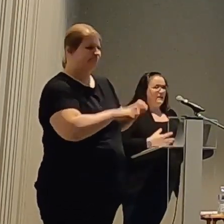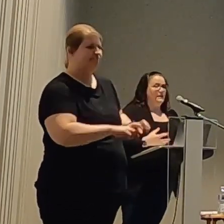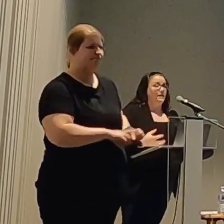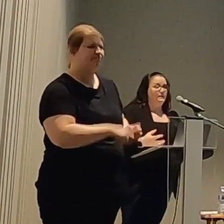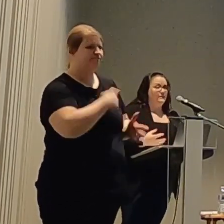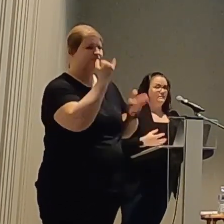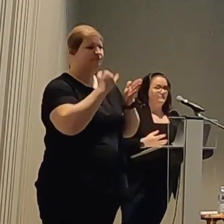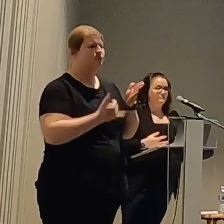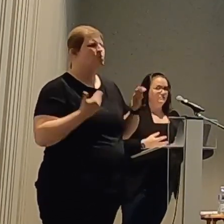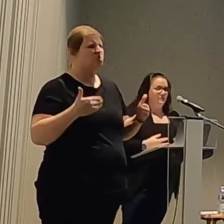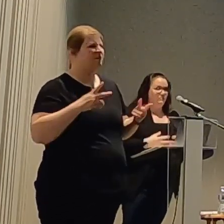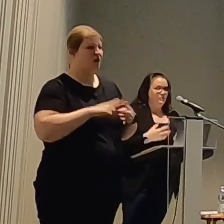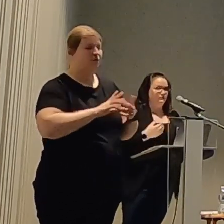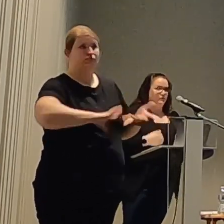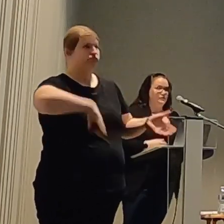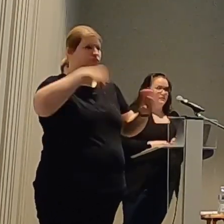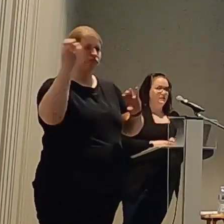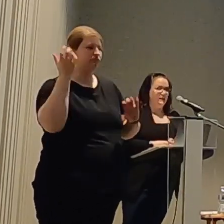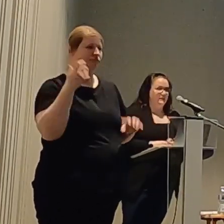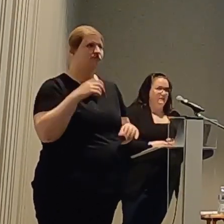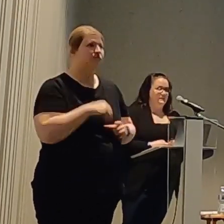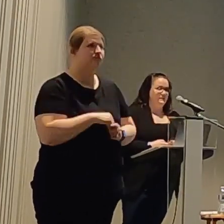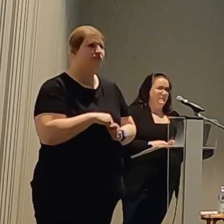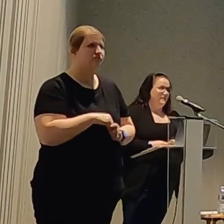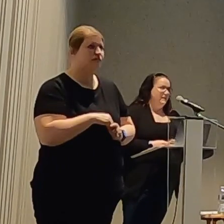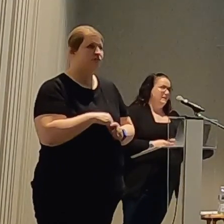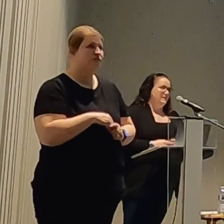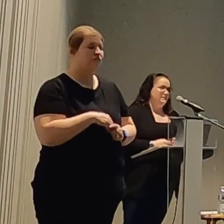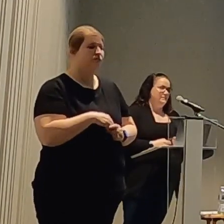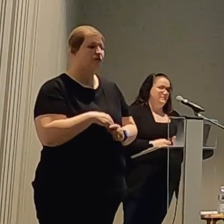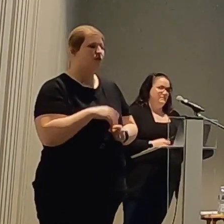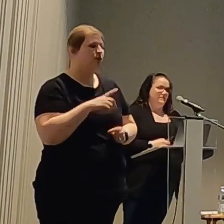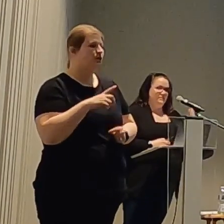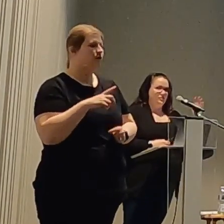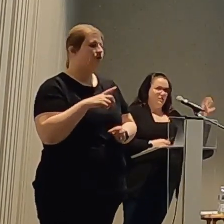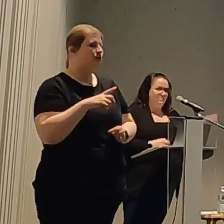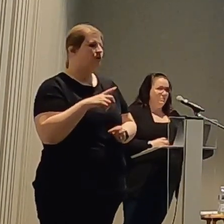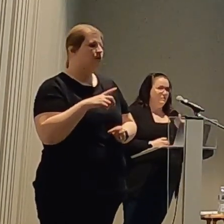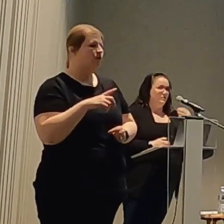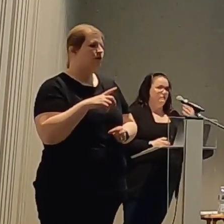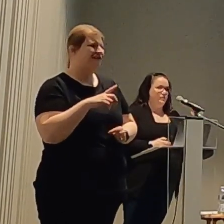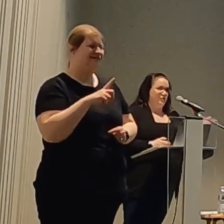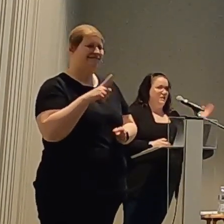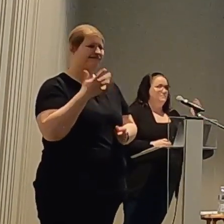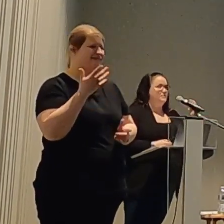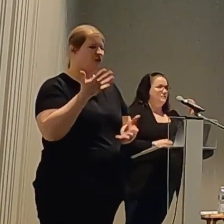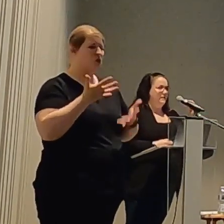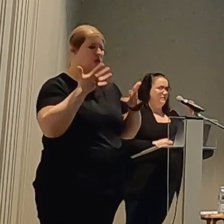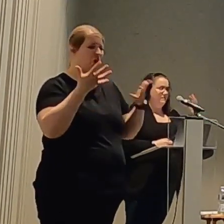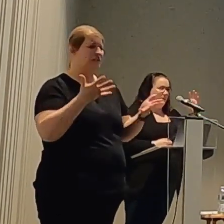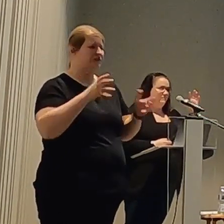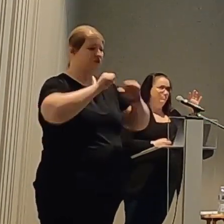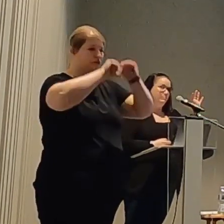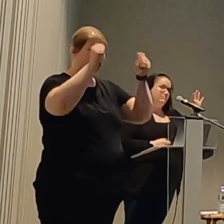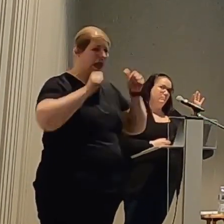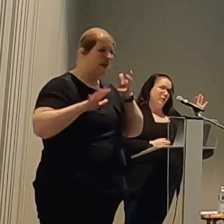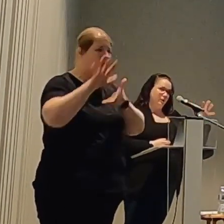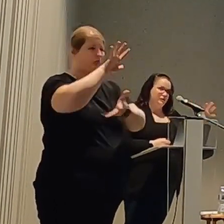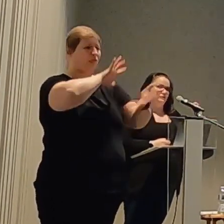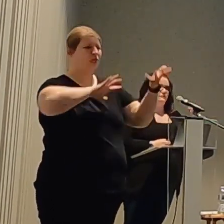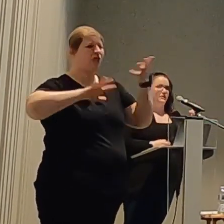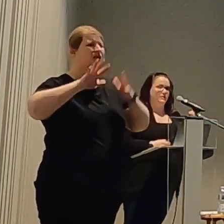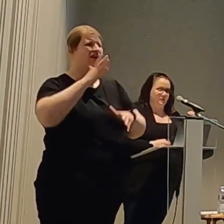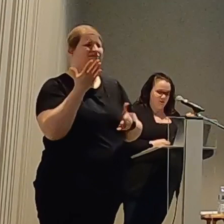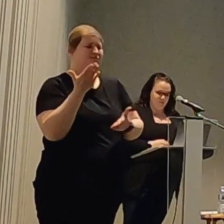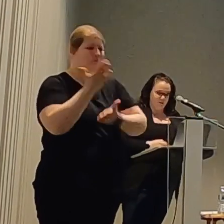it's chaotic. When you first look at this, it is a jumble of shapes and